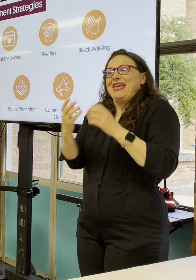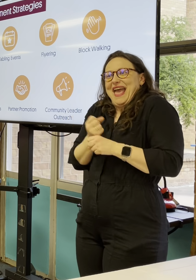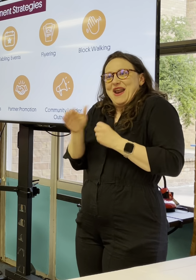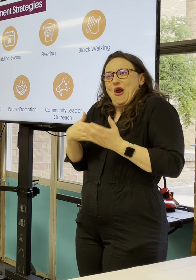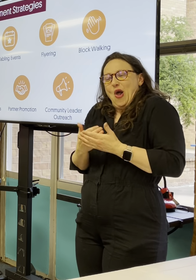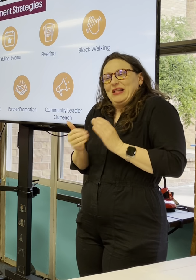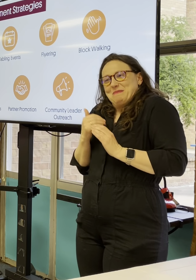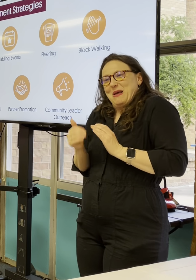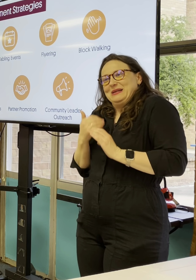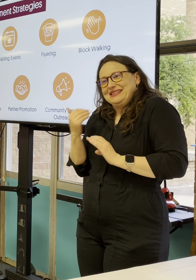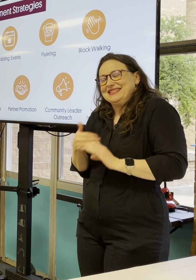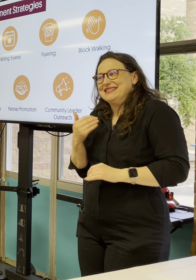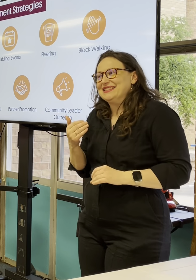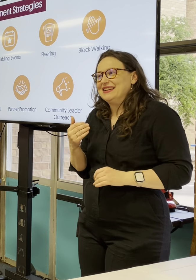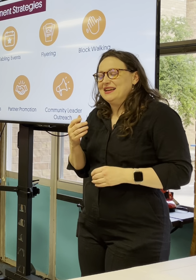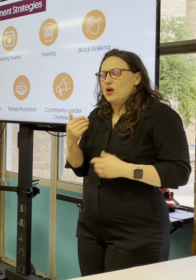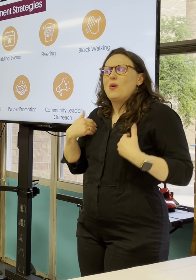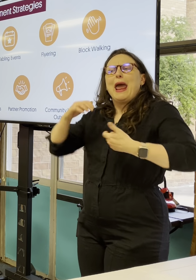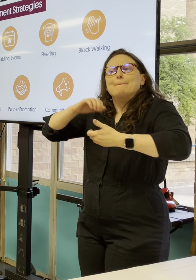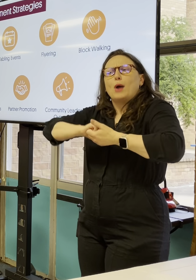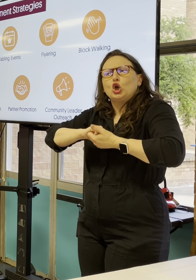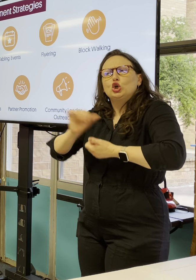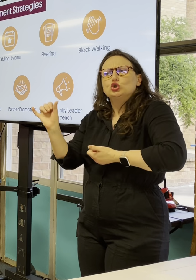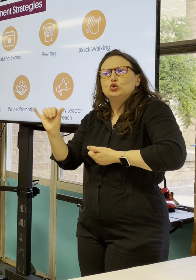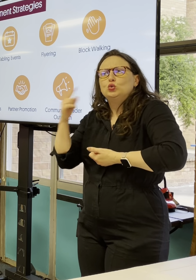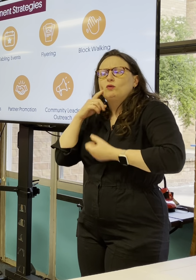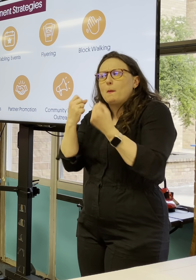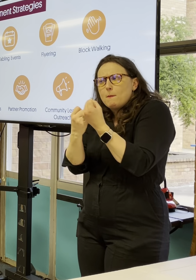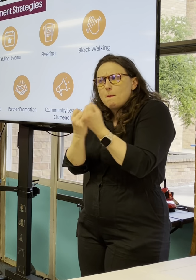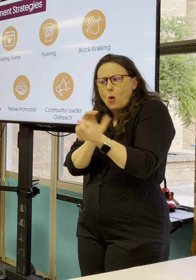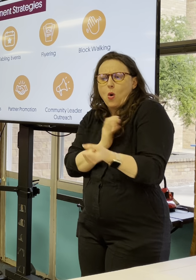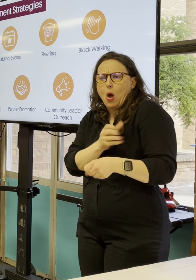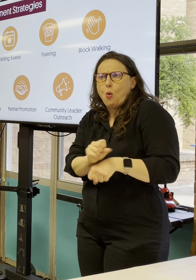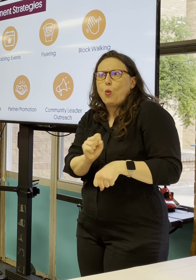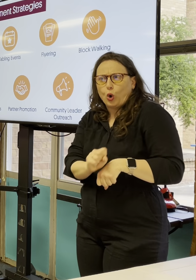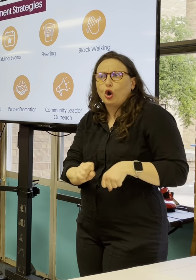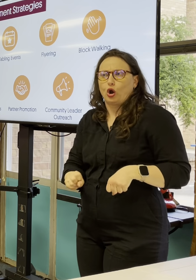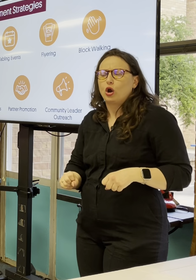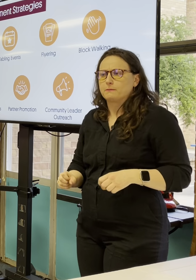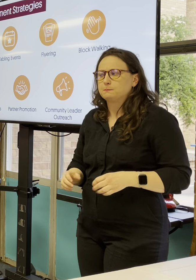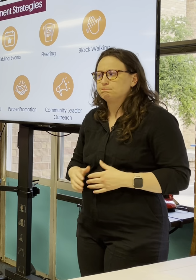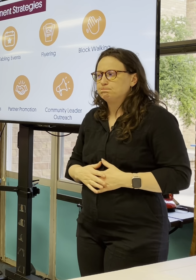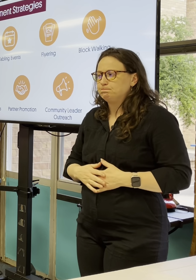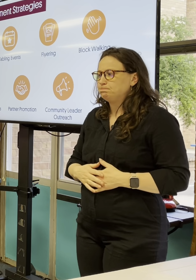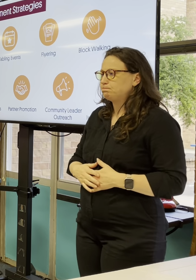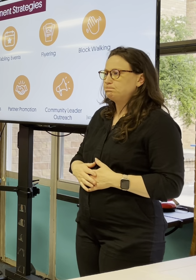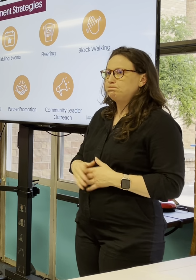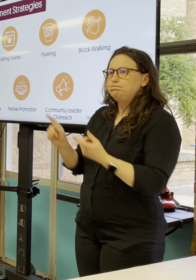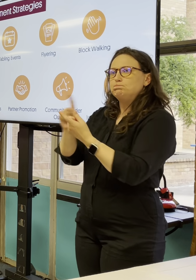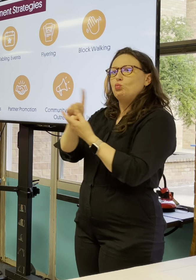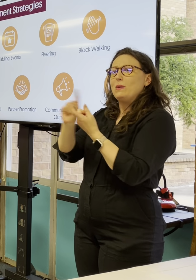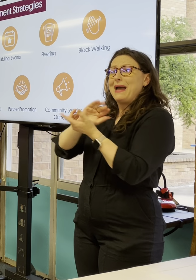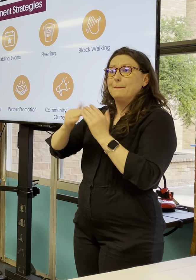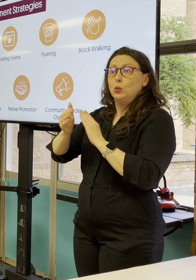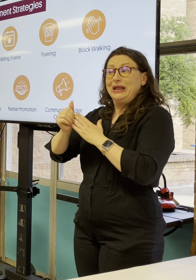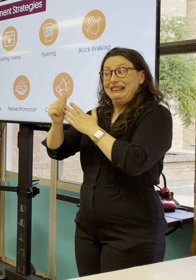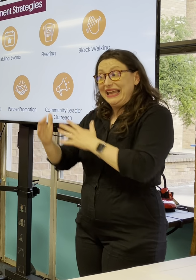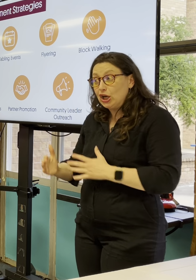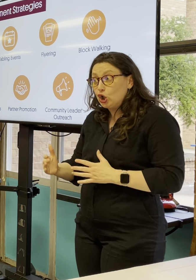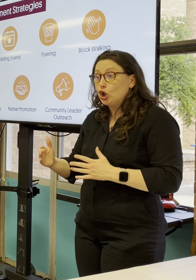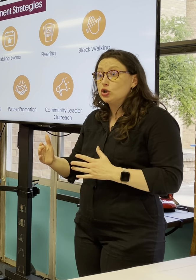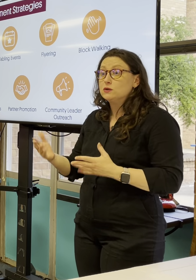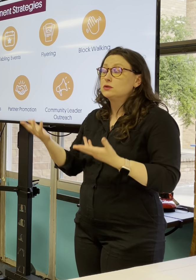listserv. We worked with partners also to promote our work that we did in engagement. We met with community leaders and talked to